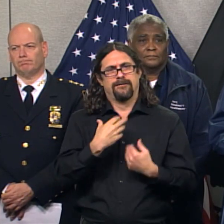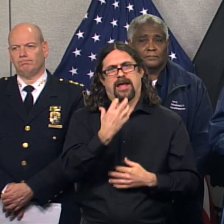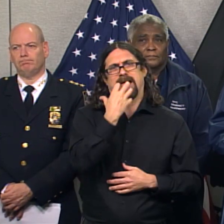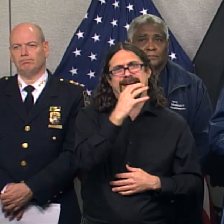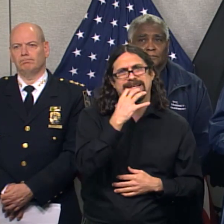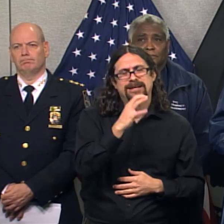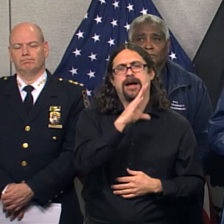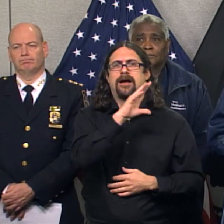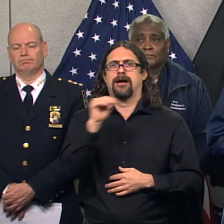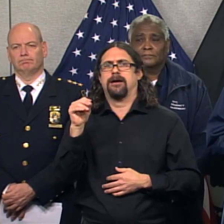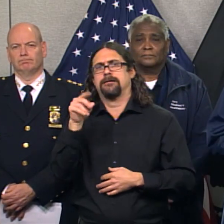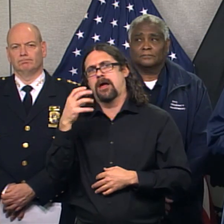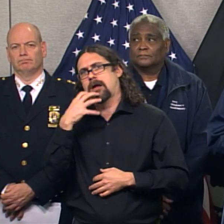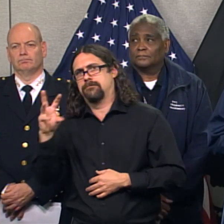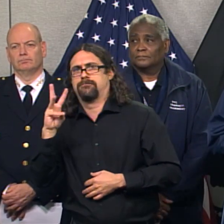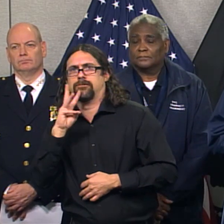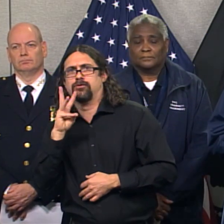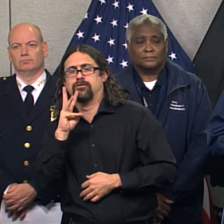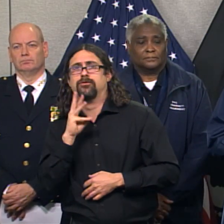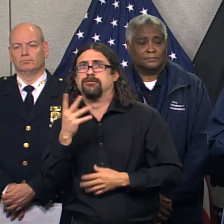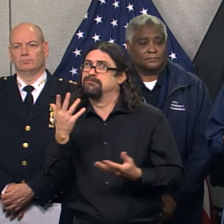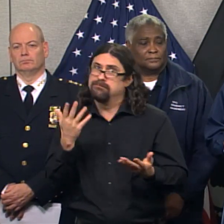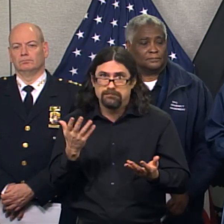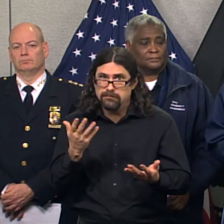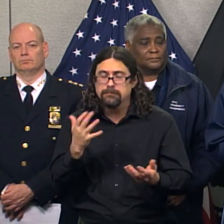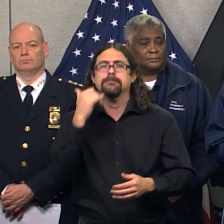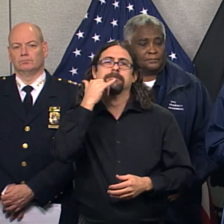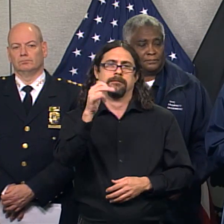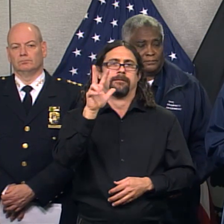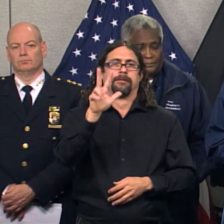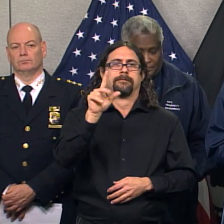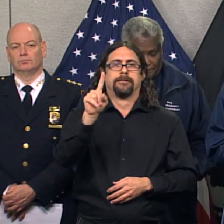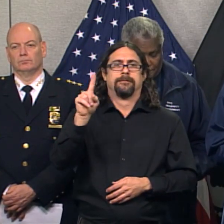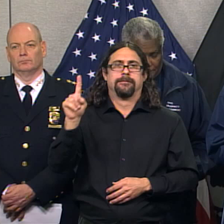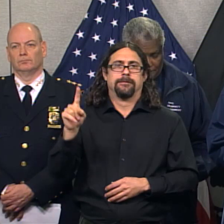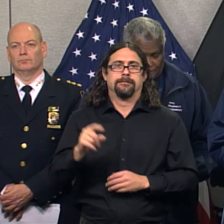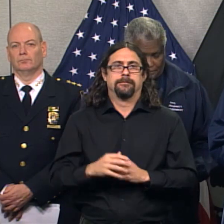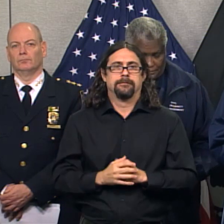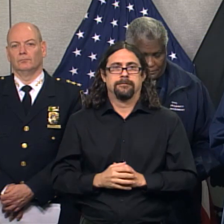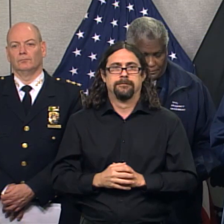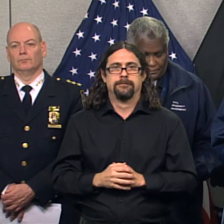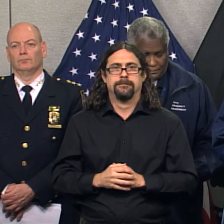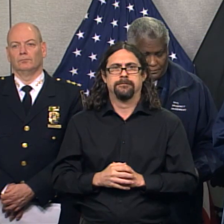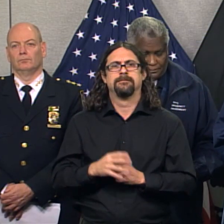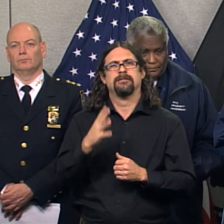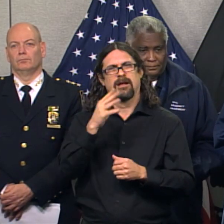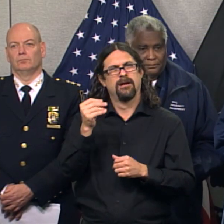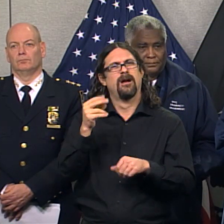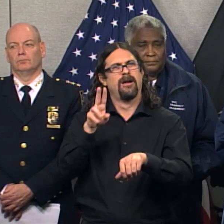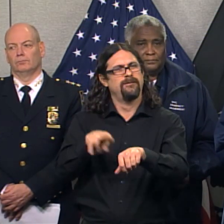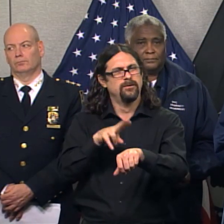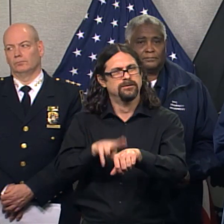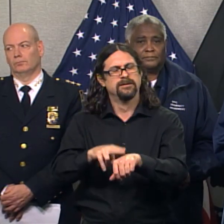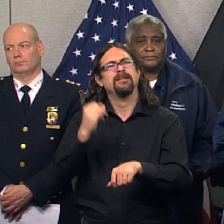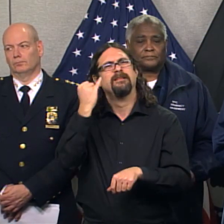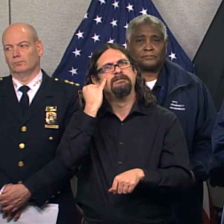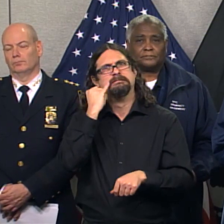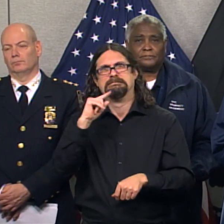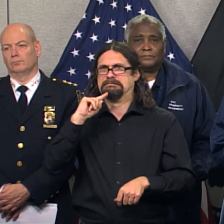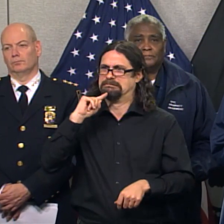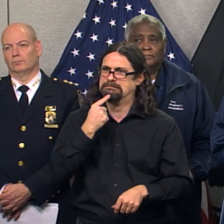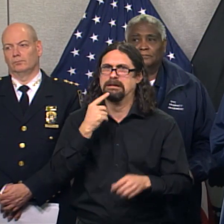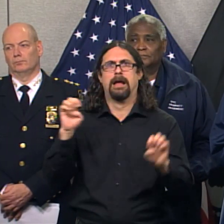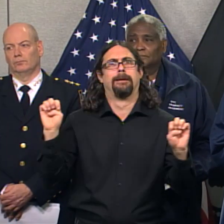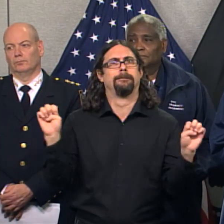you're in danger yourself, of course, call 911. Just a few words in Spanish. Hoy tenemos